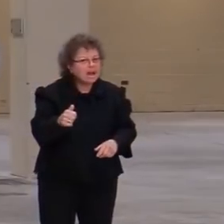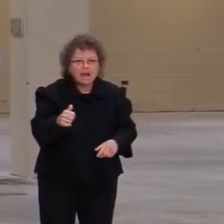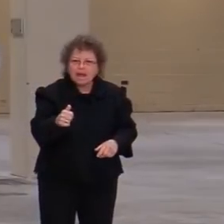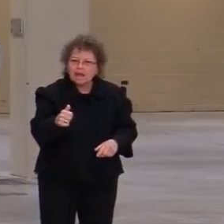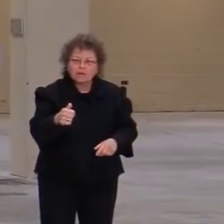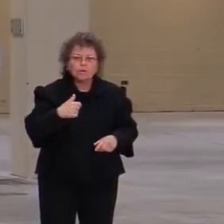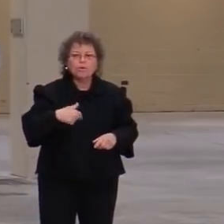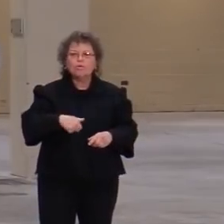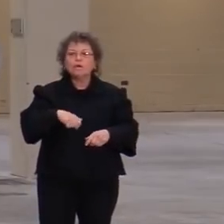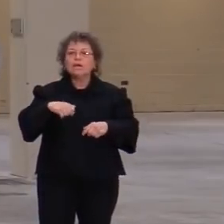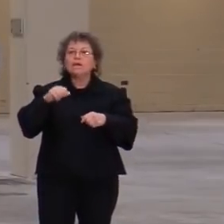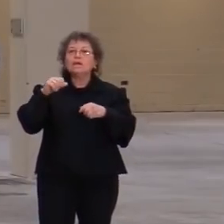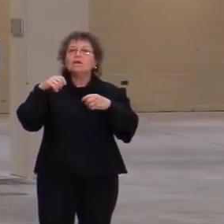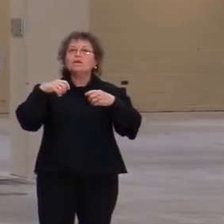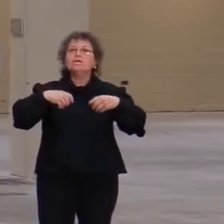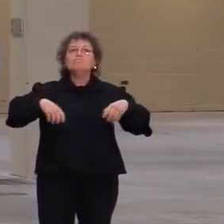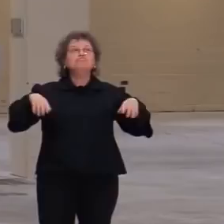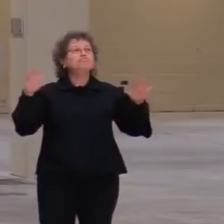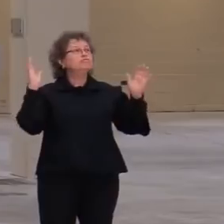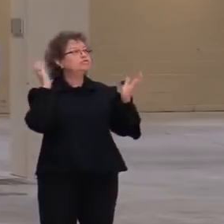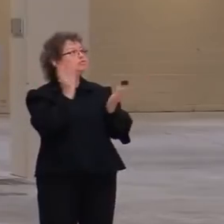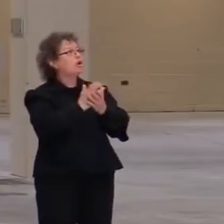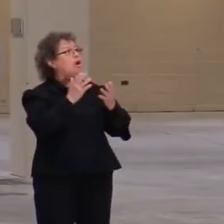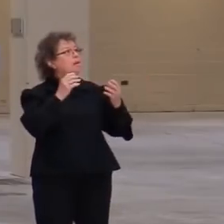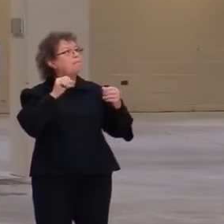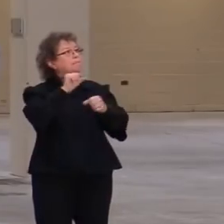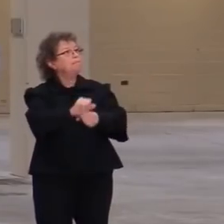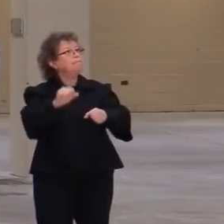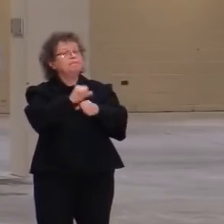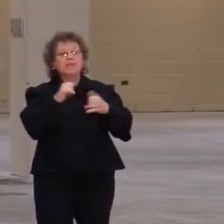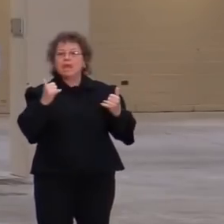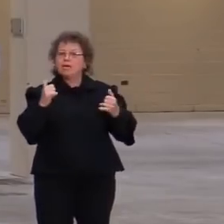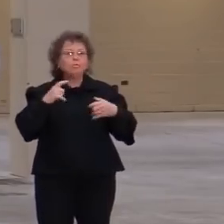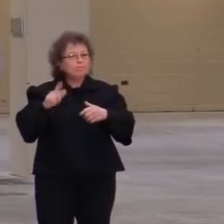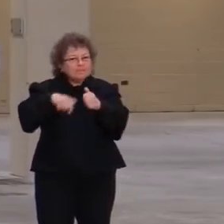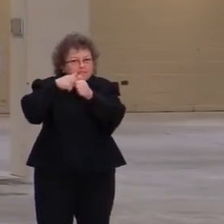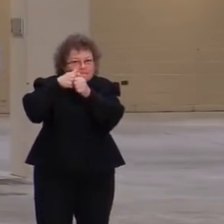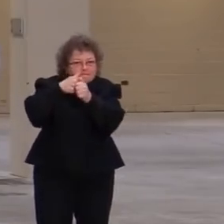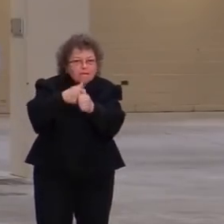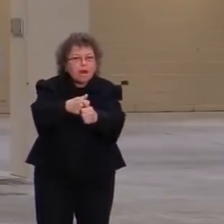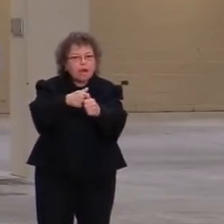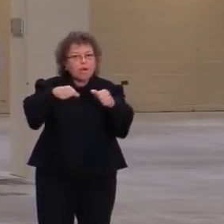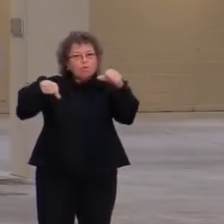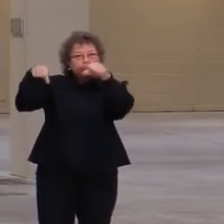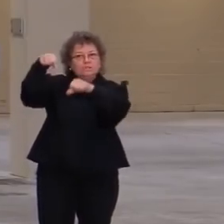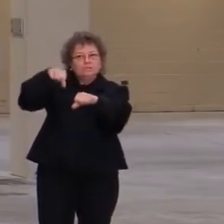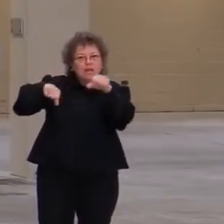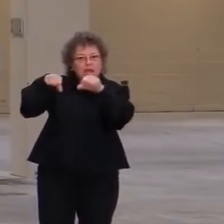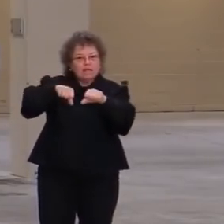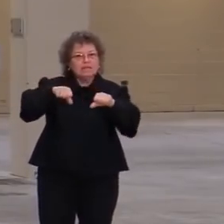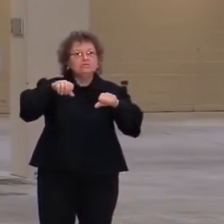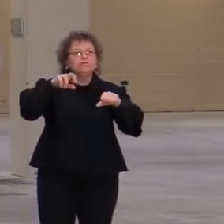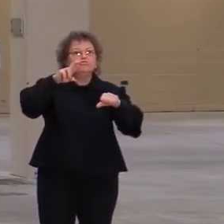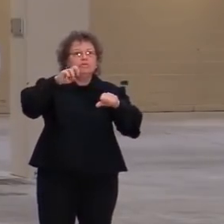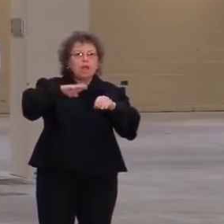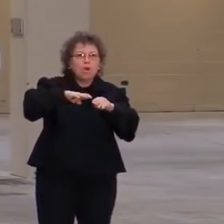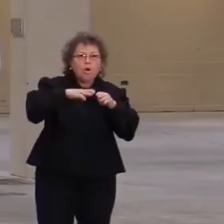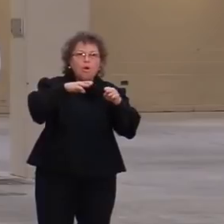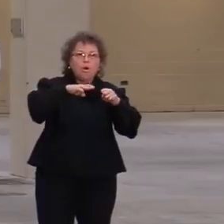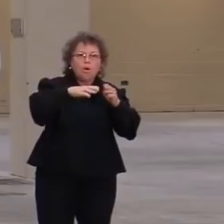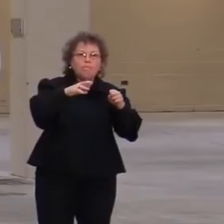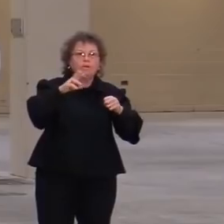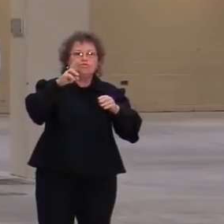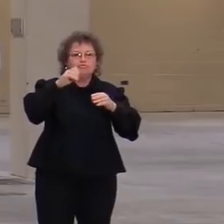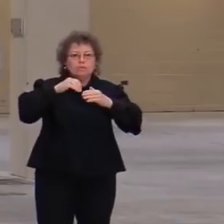now. We need to follow the science as we recover, reopen, and rebuild. I had the opportunity to visit